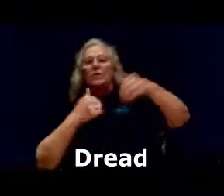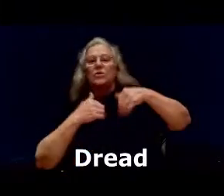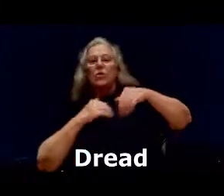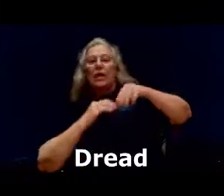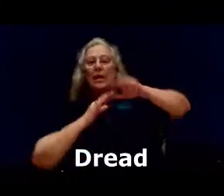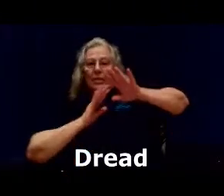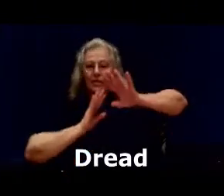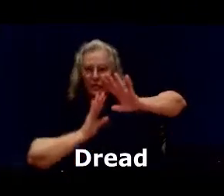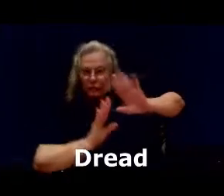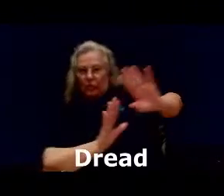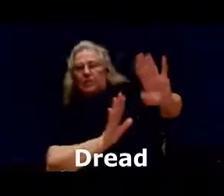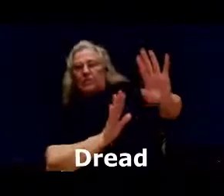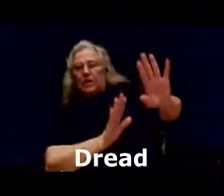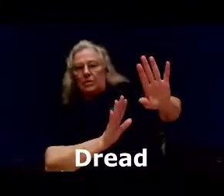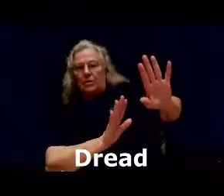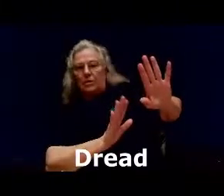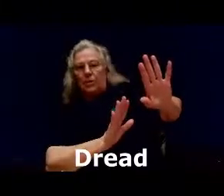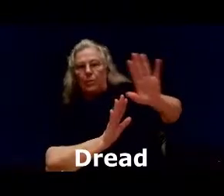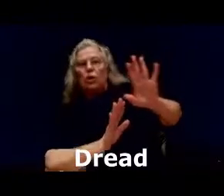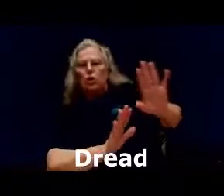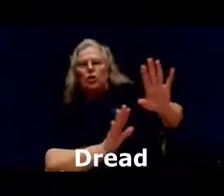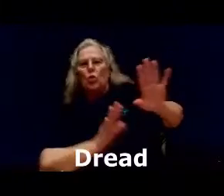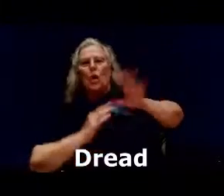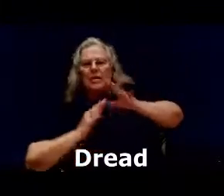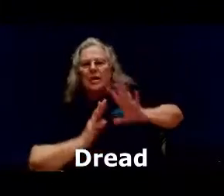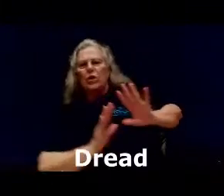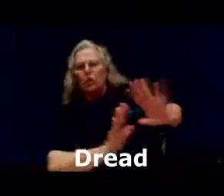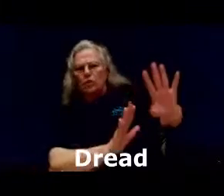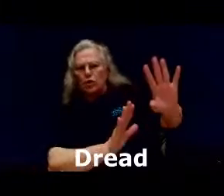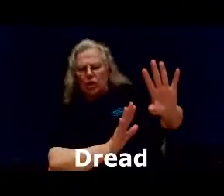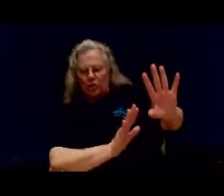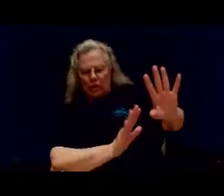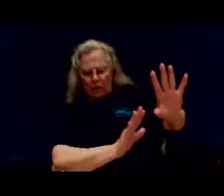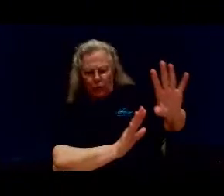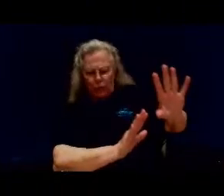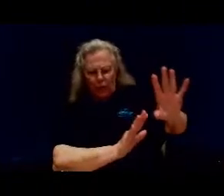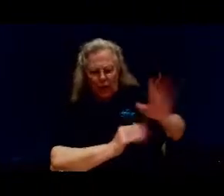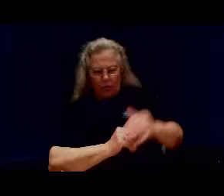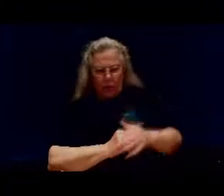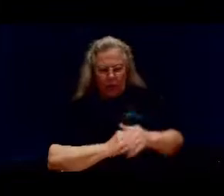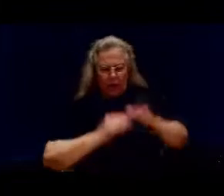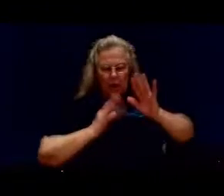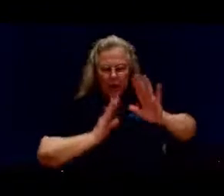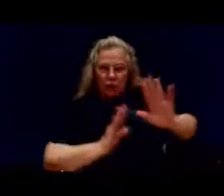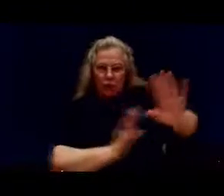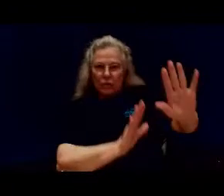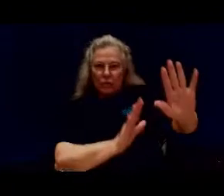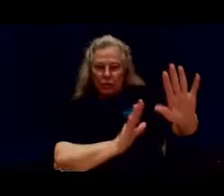So you'll see it. You may push away. It's like you're pushing, trying to push it out of the way.